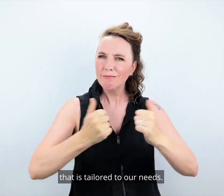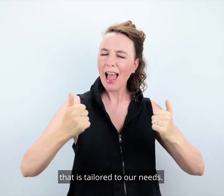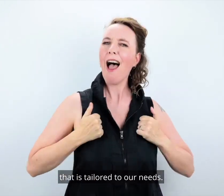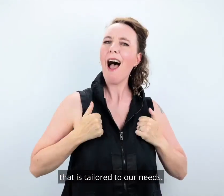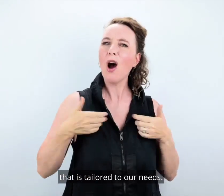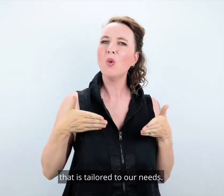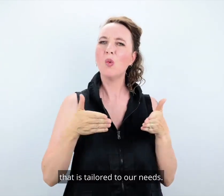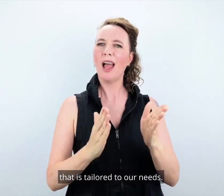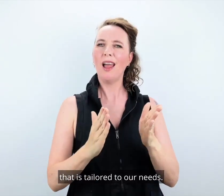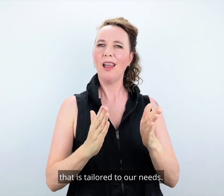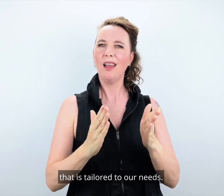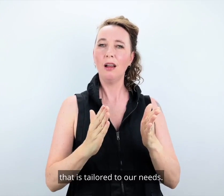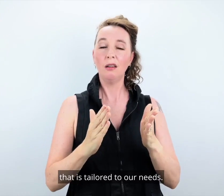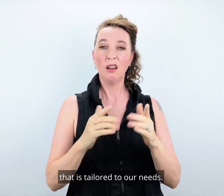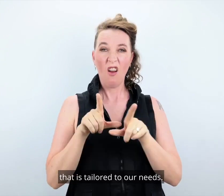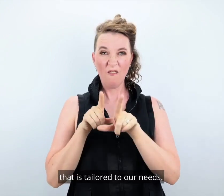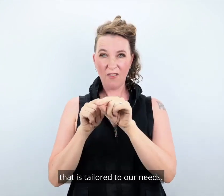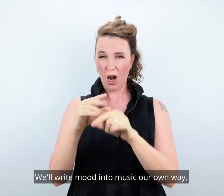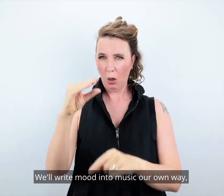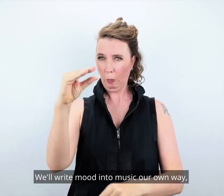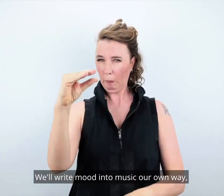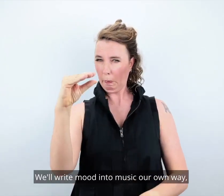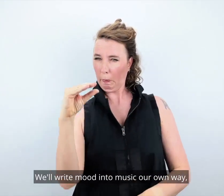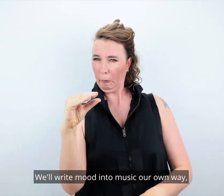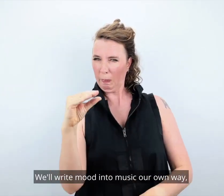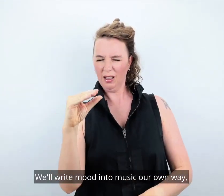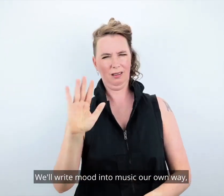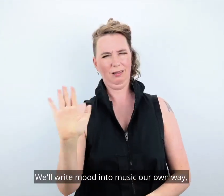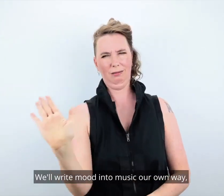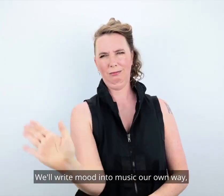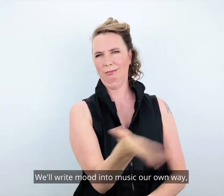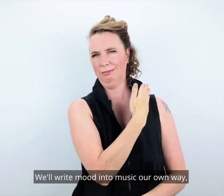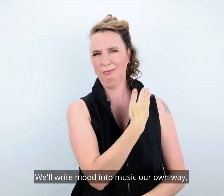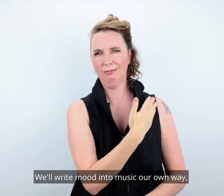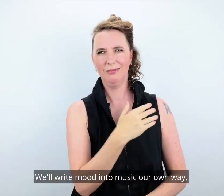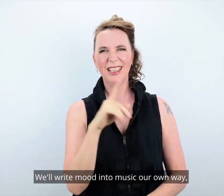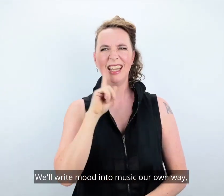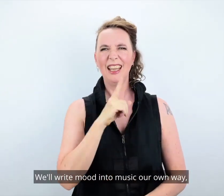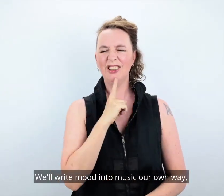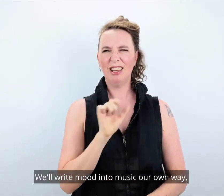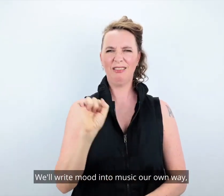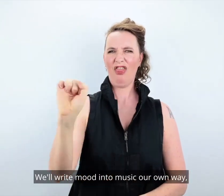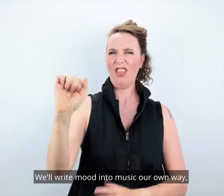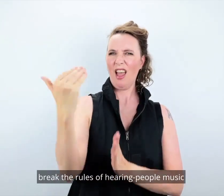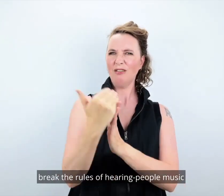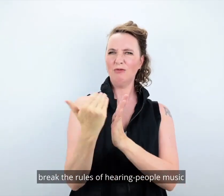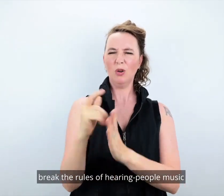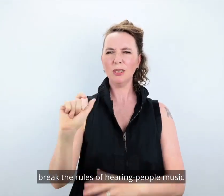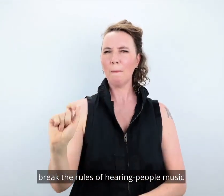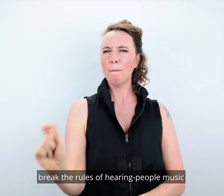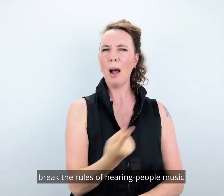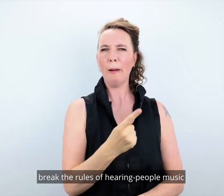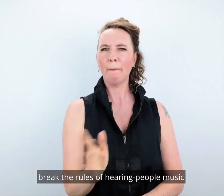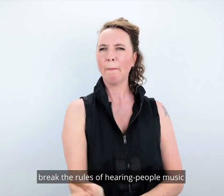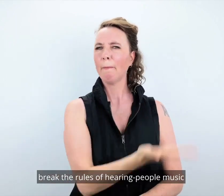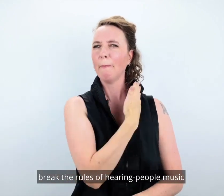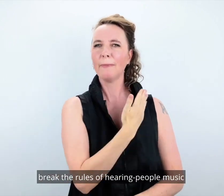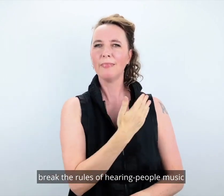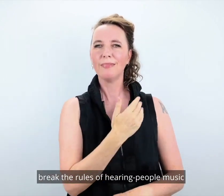is tailored to our needs. We'll write mood into music our own way break the rules of hearing people music